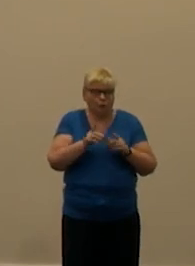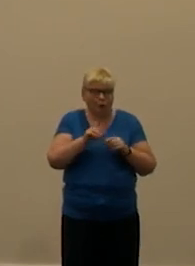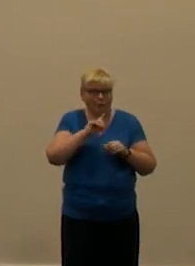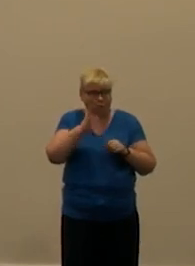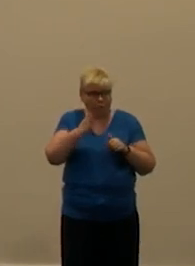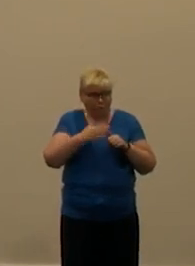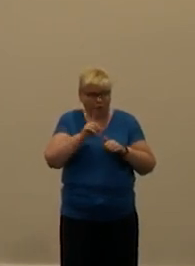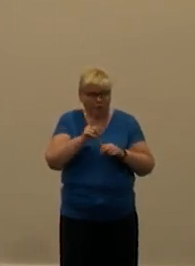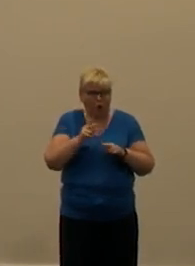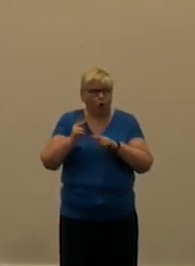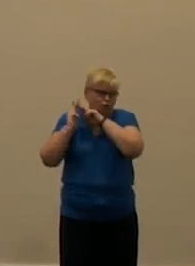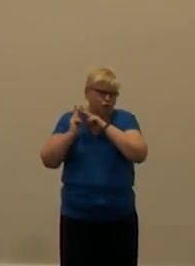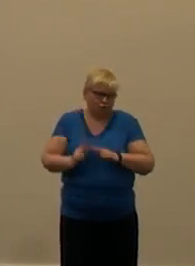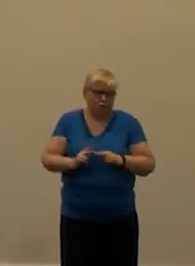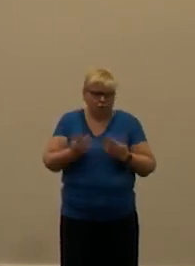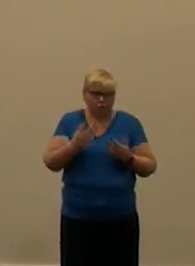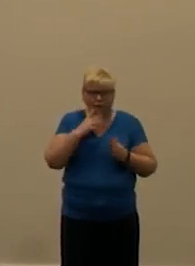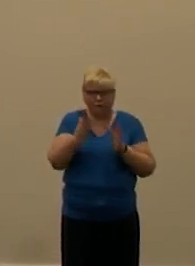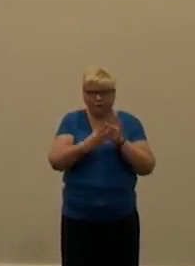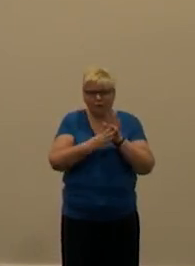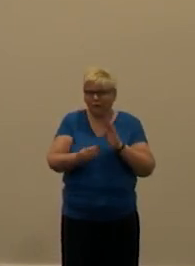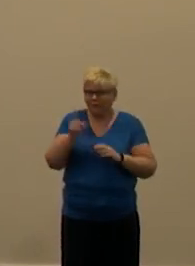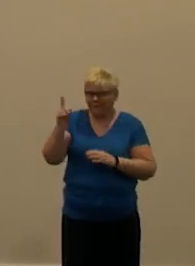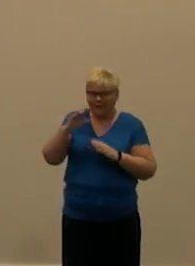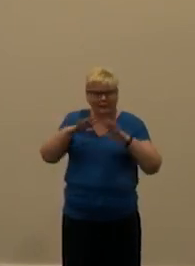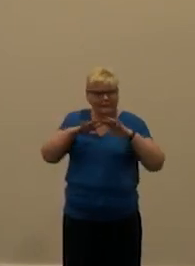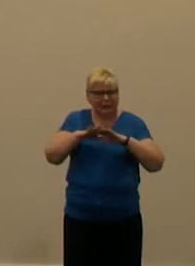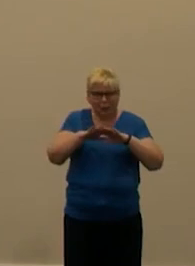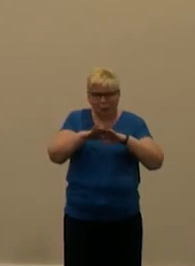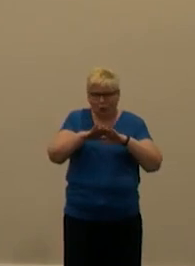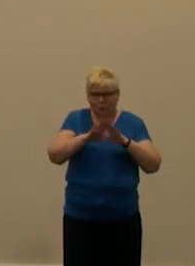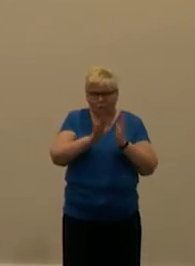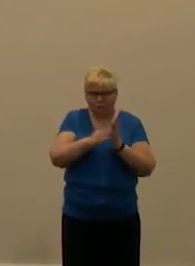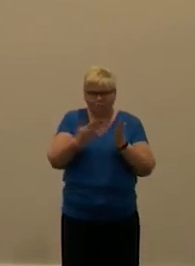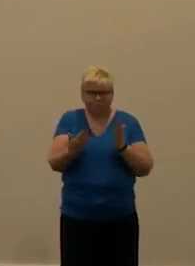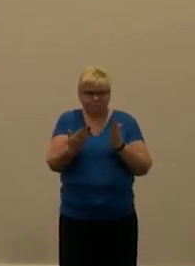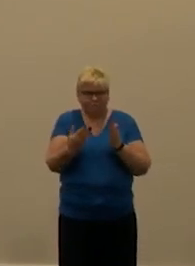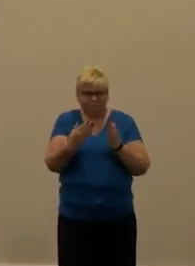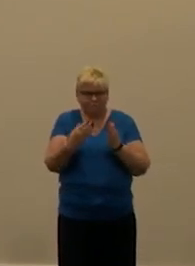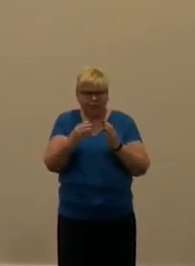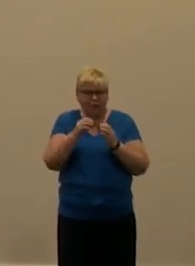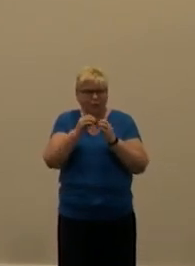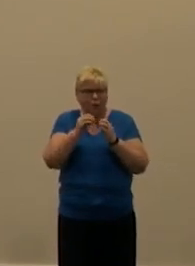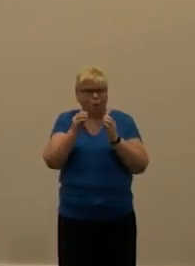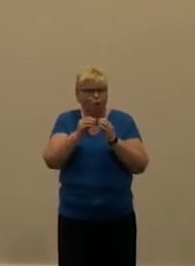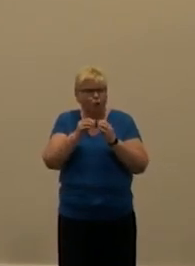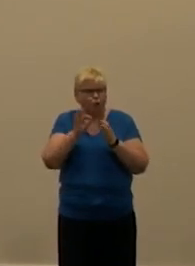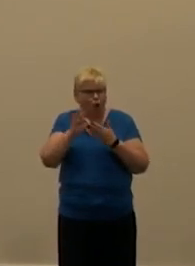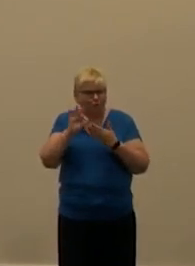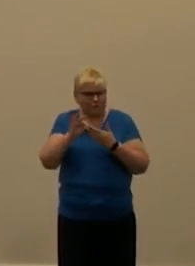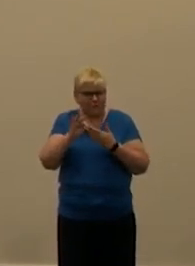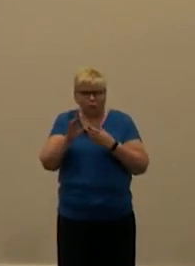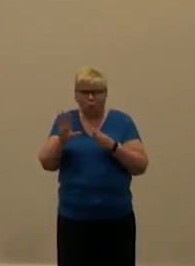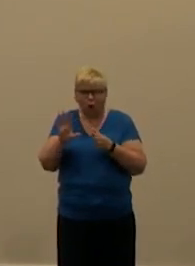this case, we have, for example, an MPLS network over our branch office, connecting our